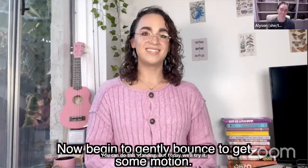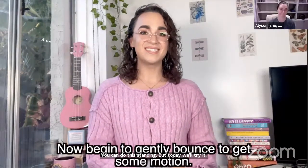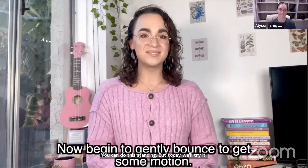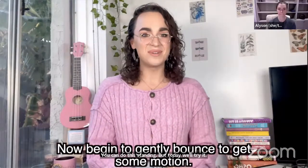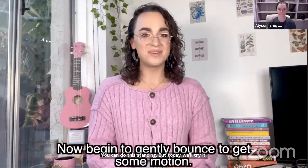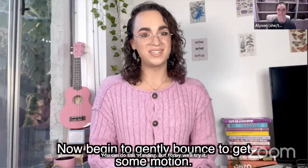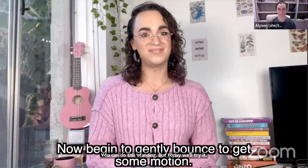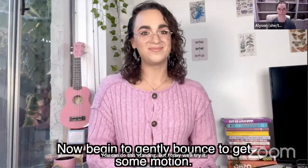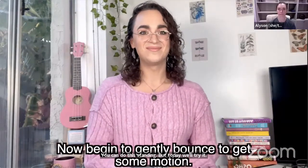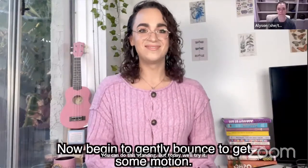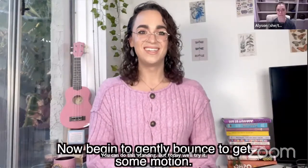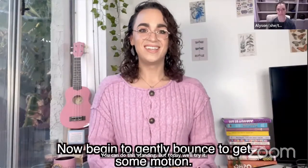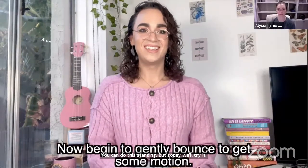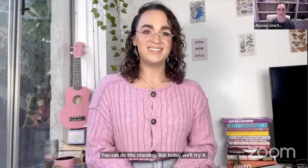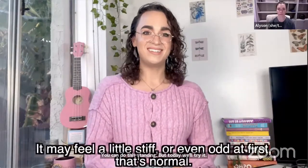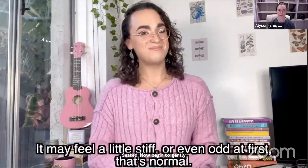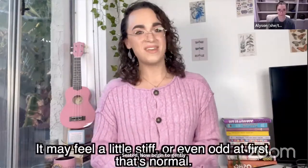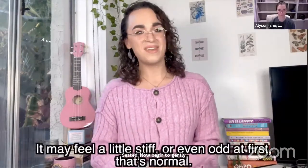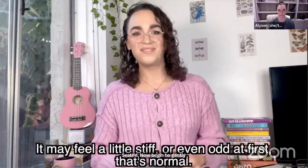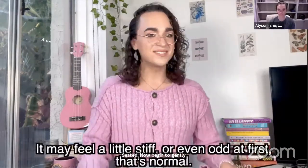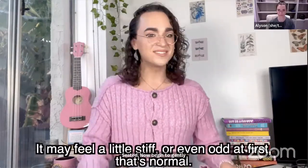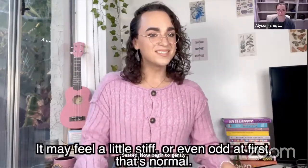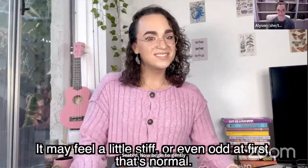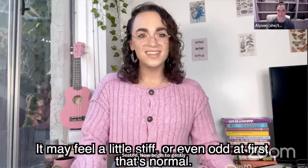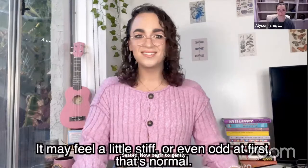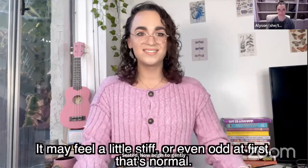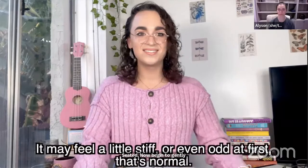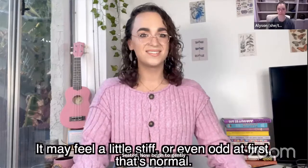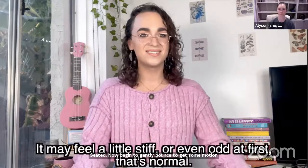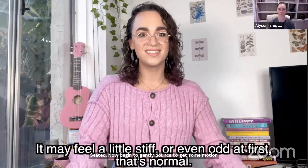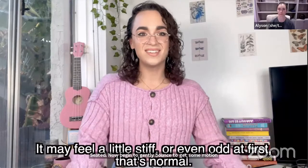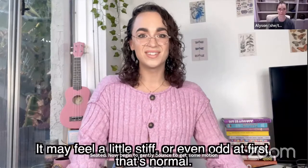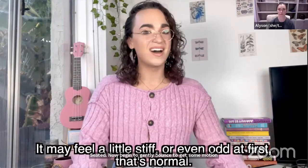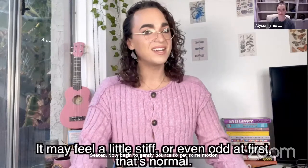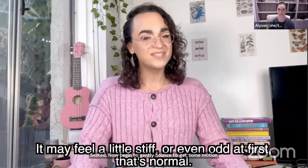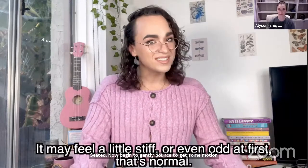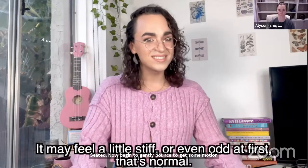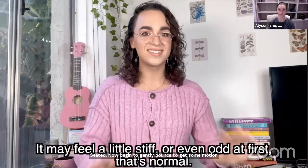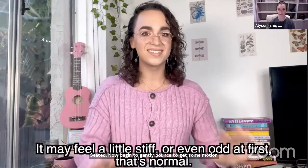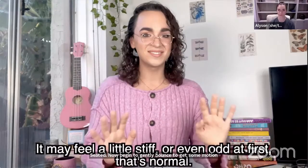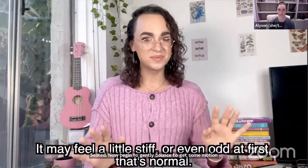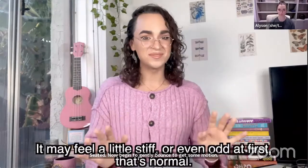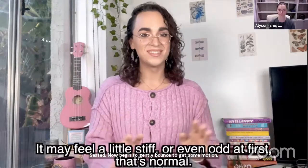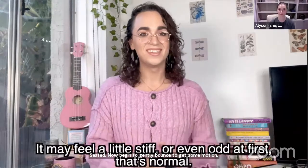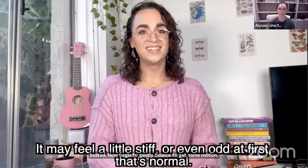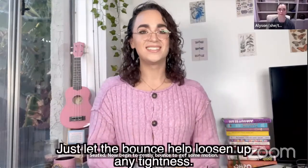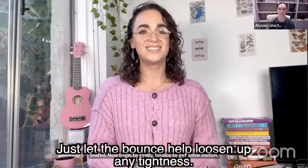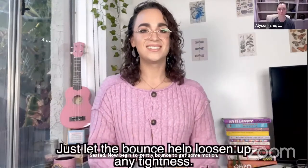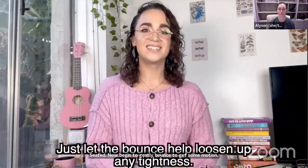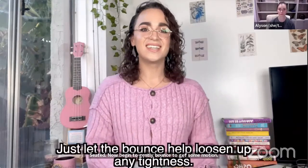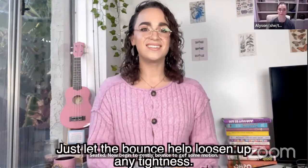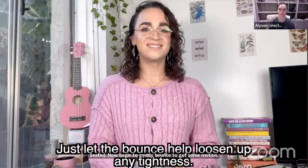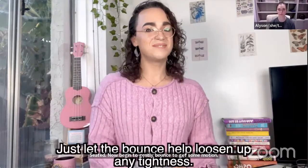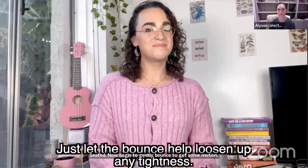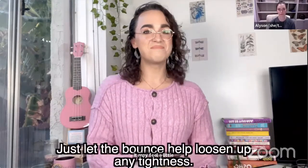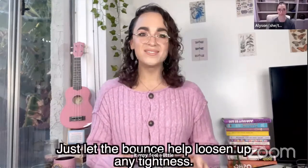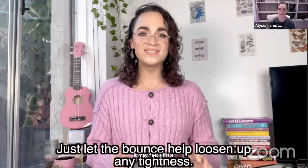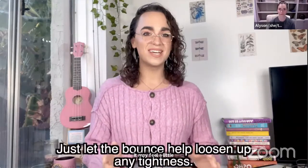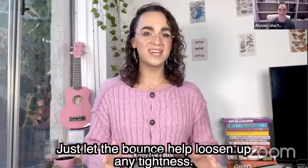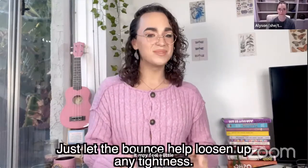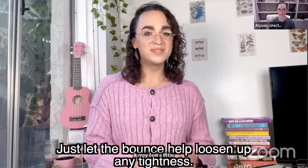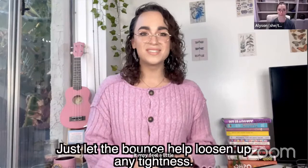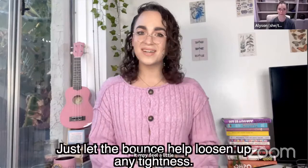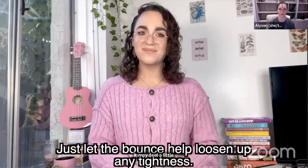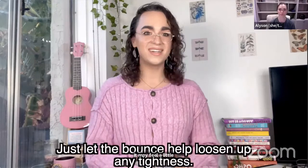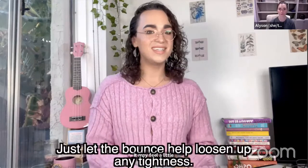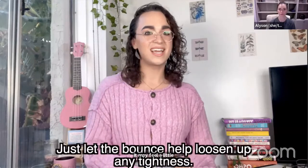to get some motion. It may feel a little stiff or even odd at first, that's normal. Just let the bounce